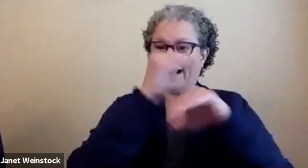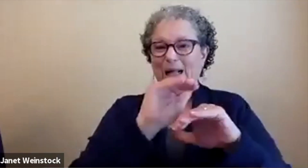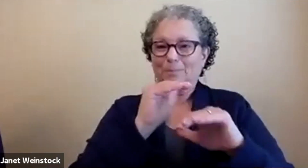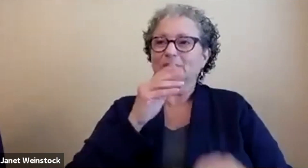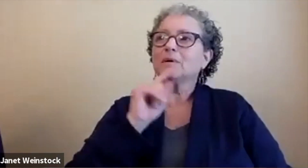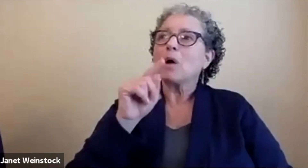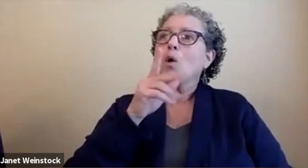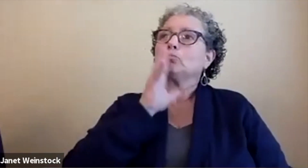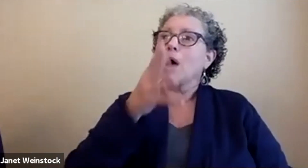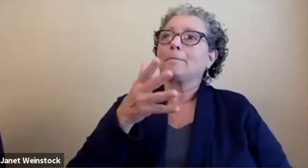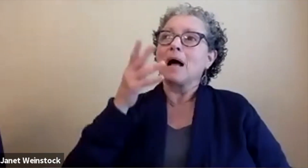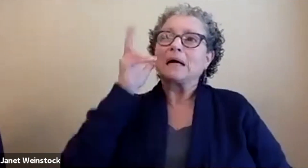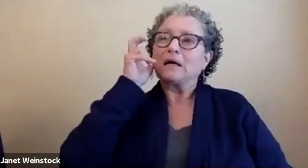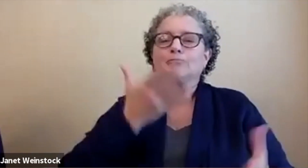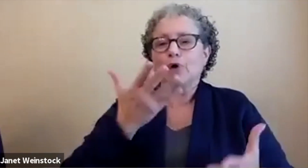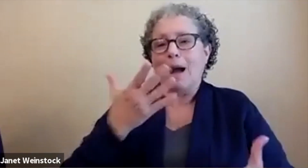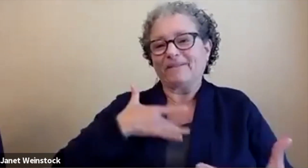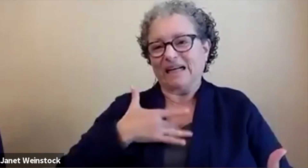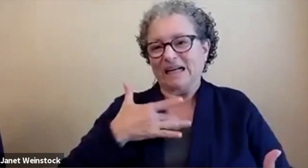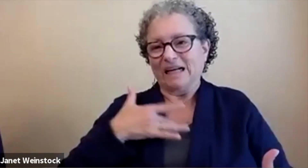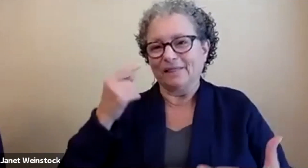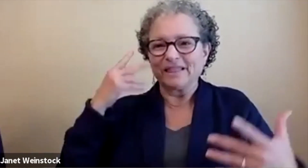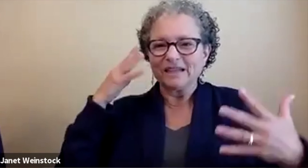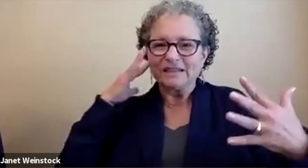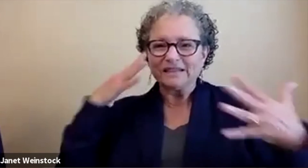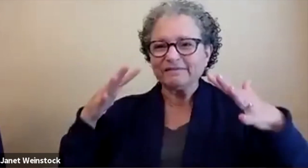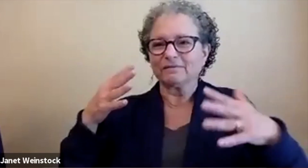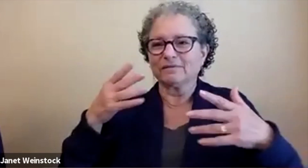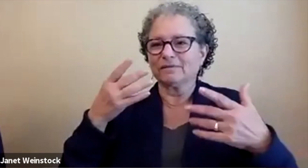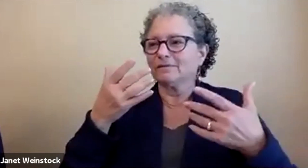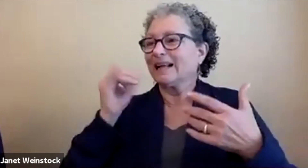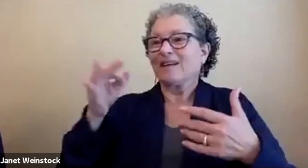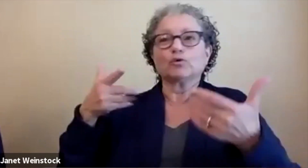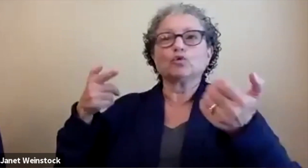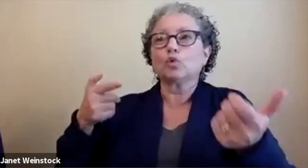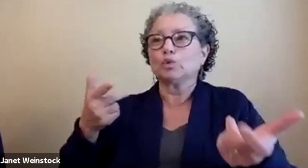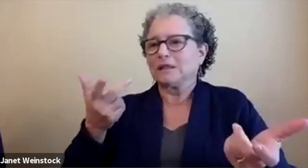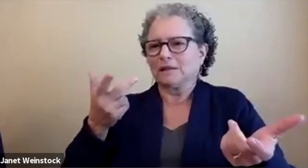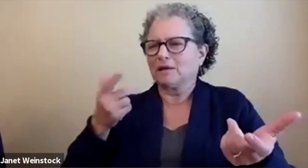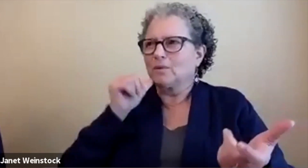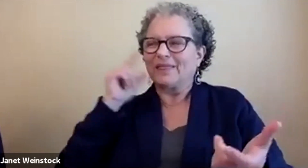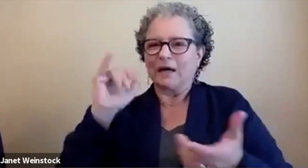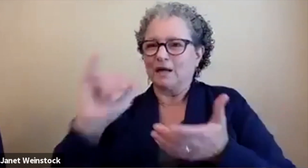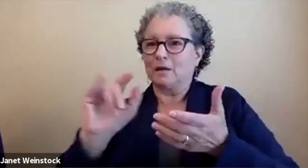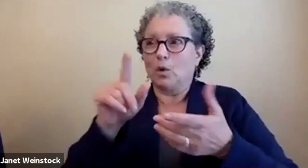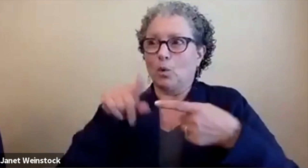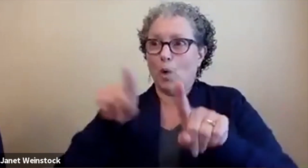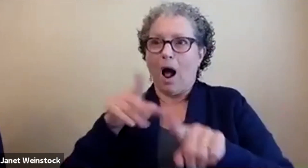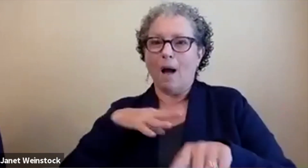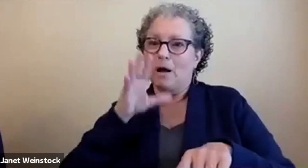That was the limits that she had to work with. She probably could feel the vibrations if there were shots being fired. I don't know.